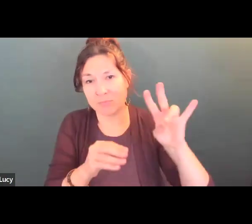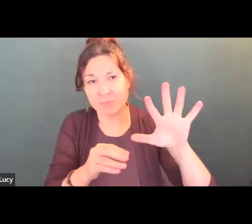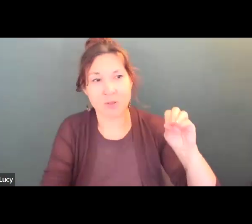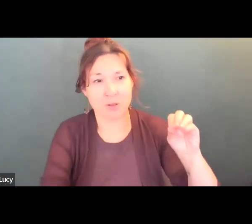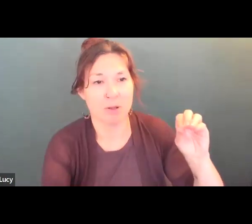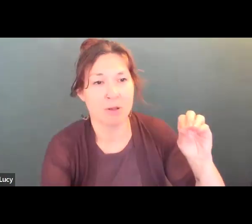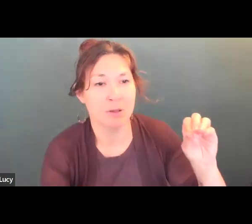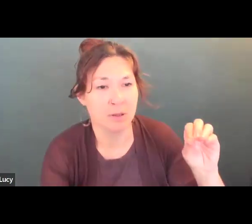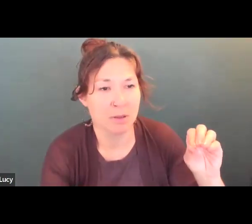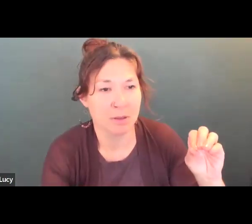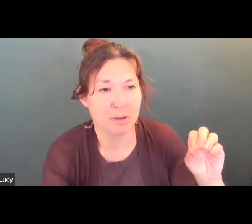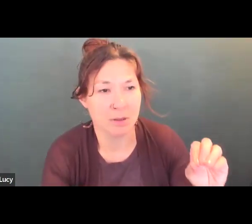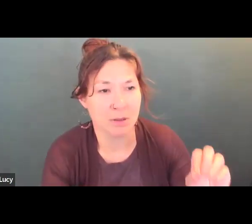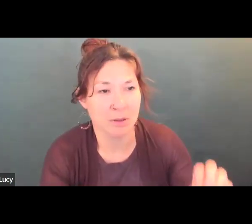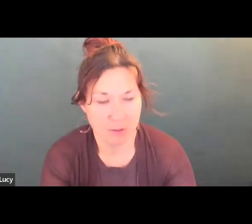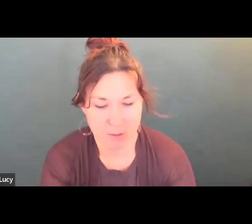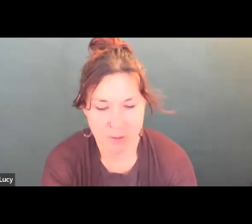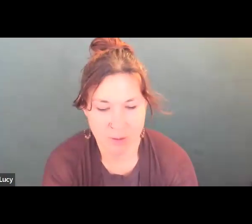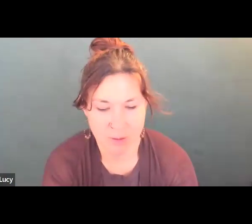new